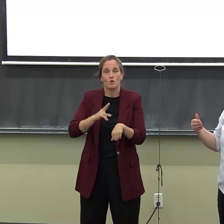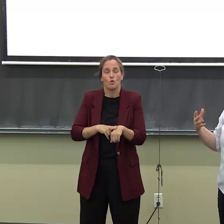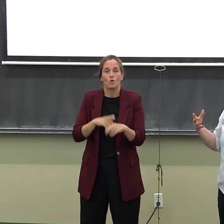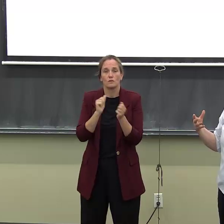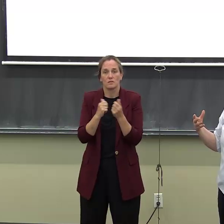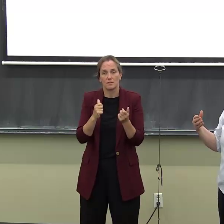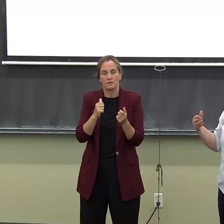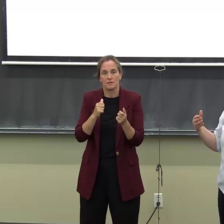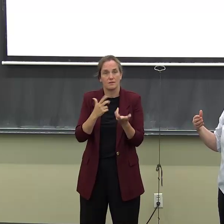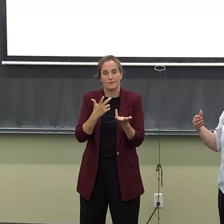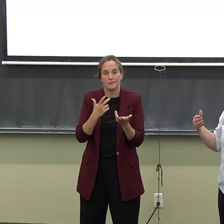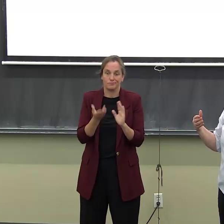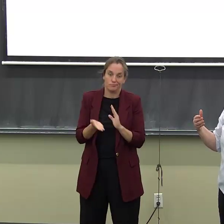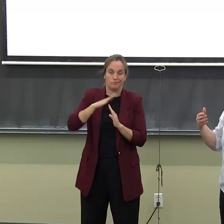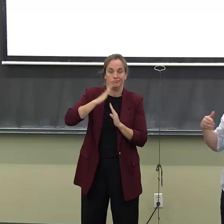systems are,